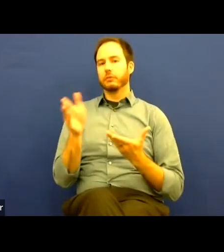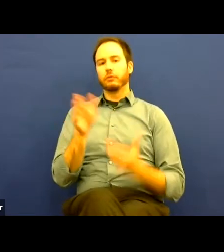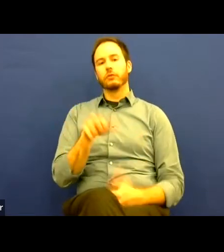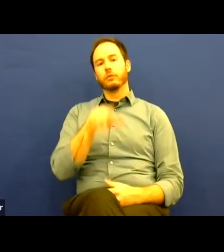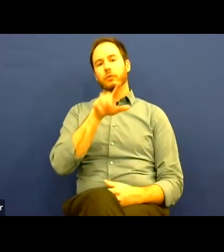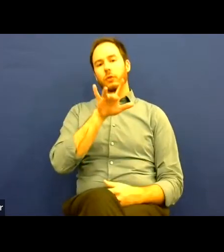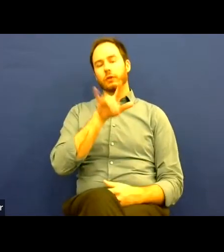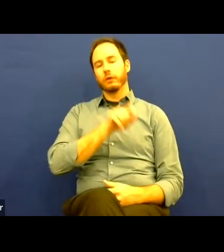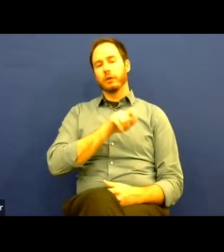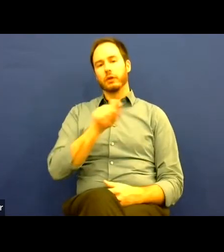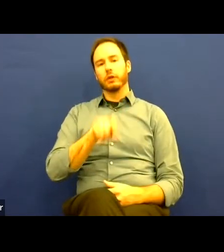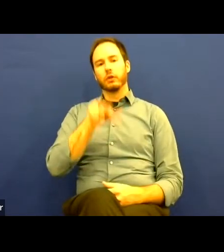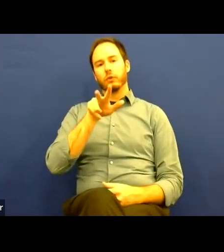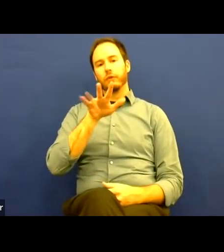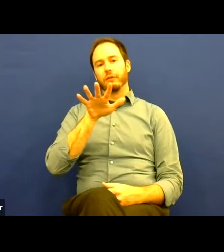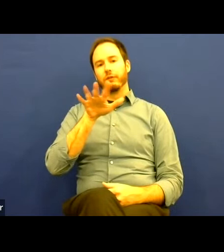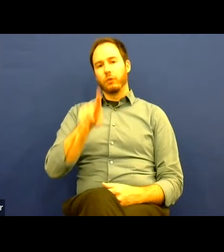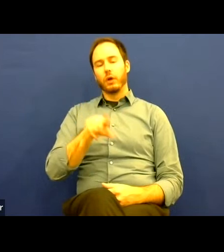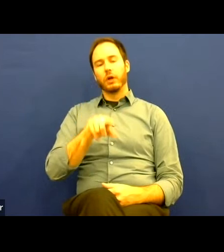number